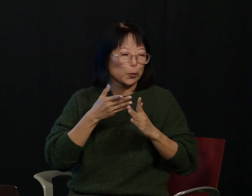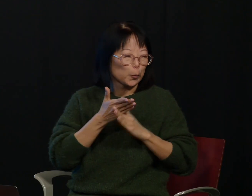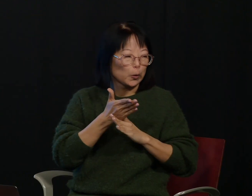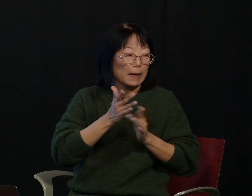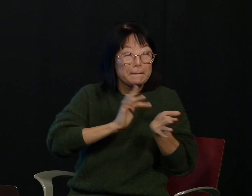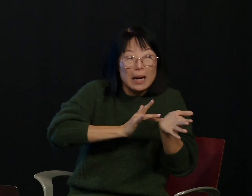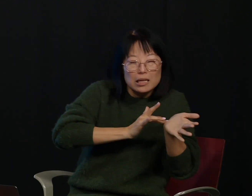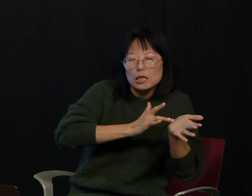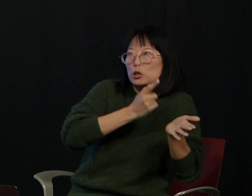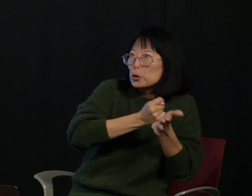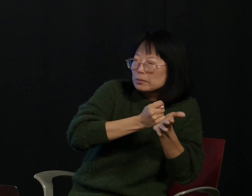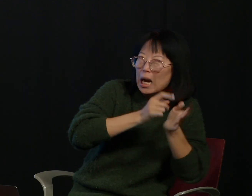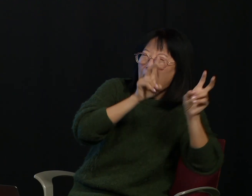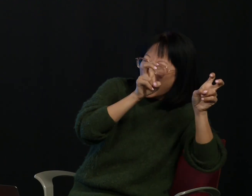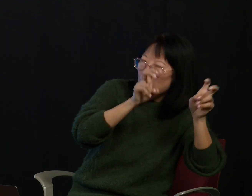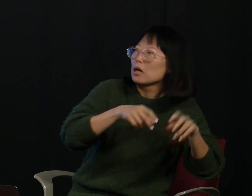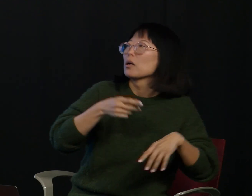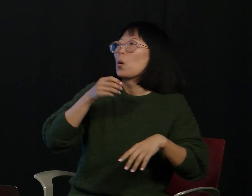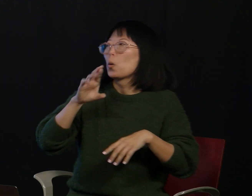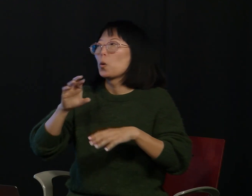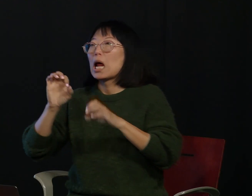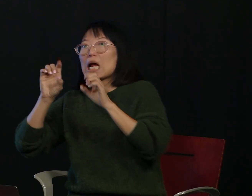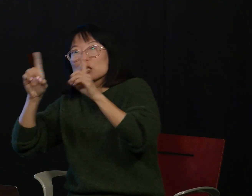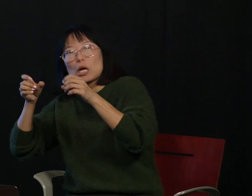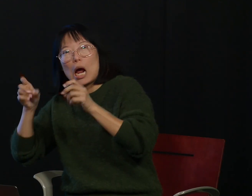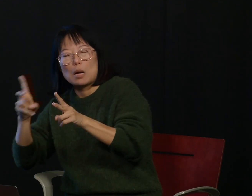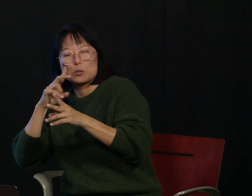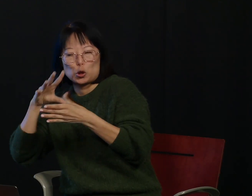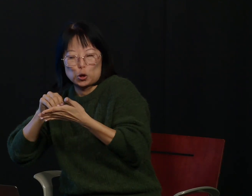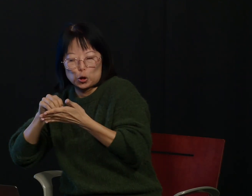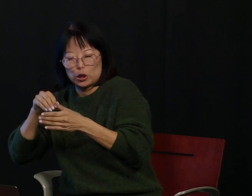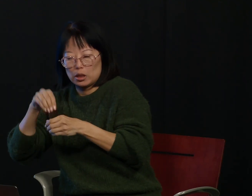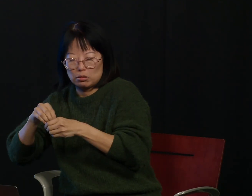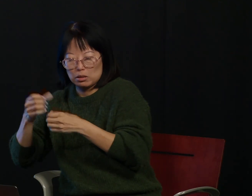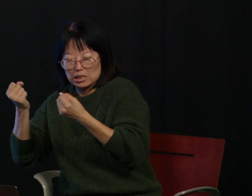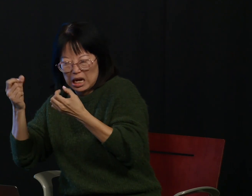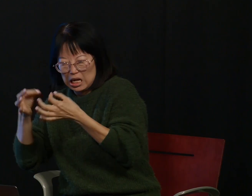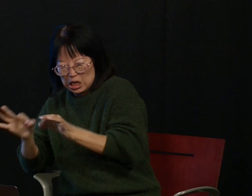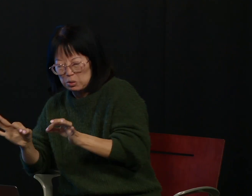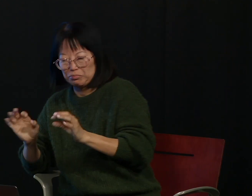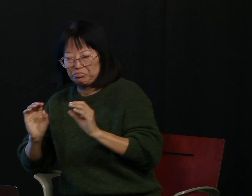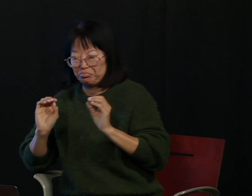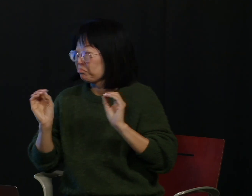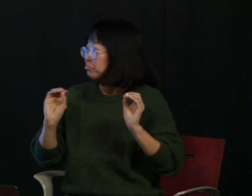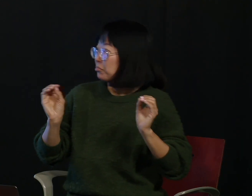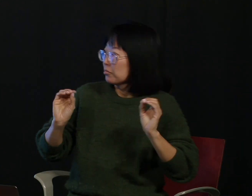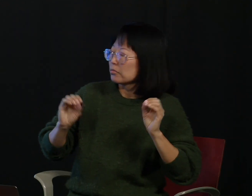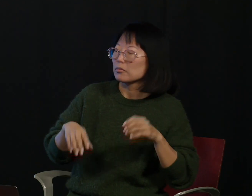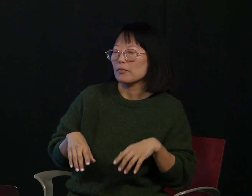meaning medical treatment, quote unquote, education opportunities to learn sign language or anything of that